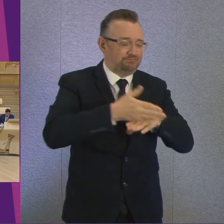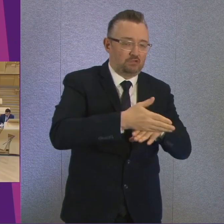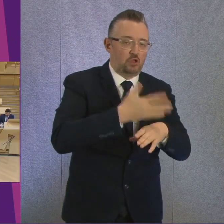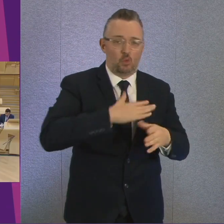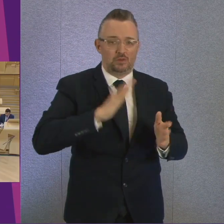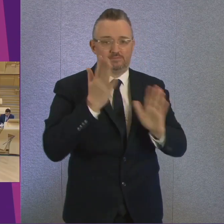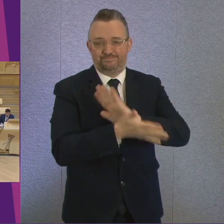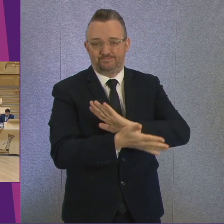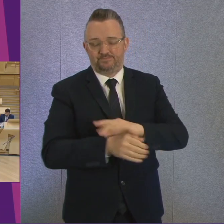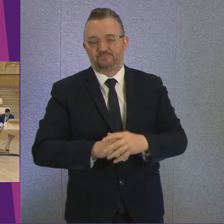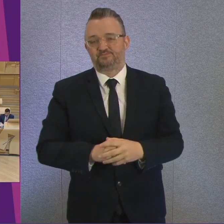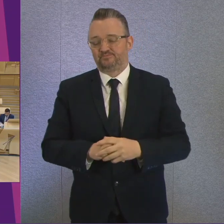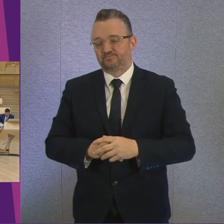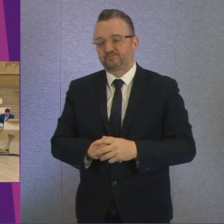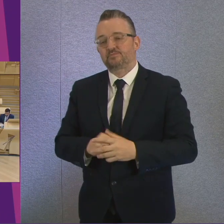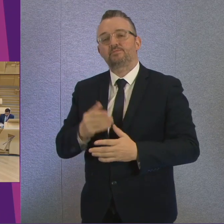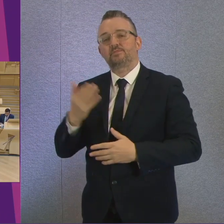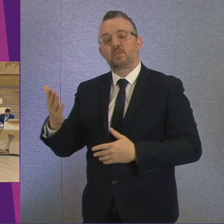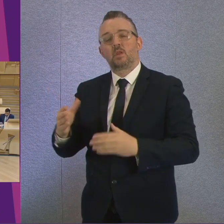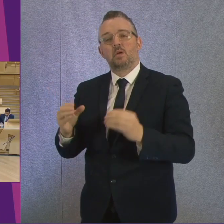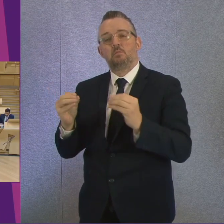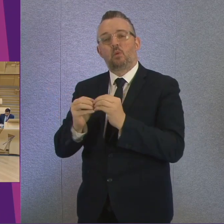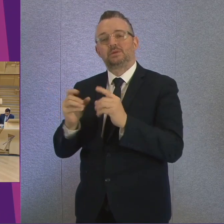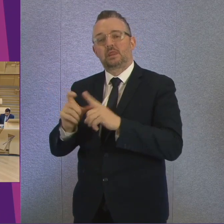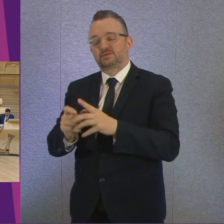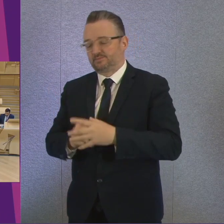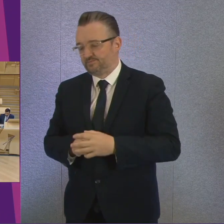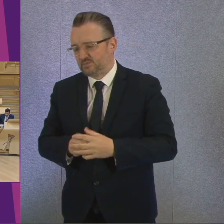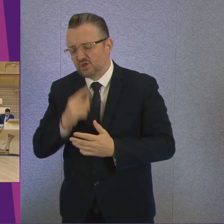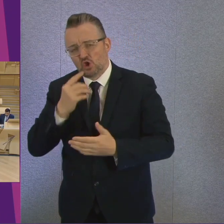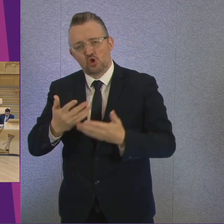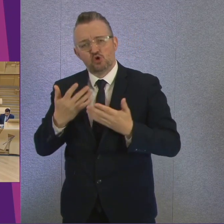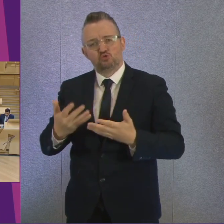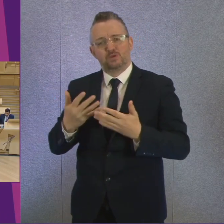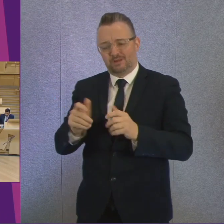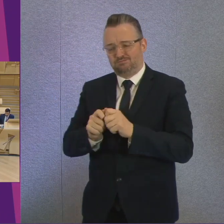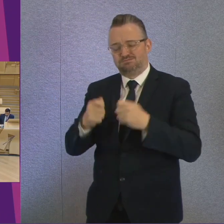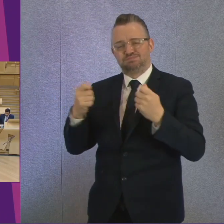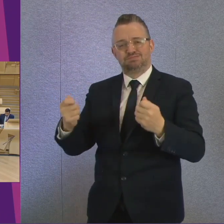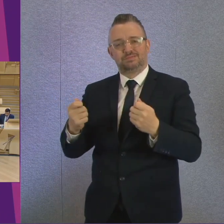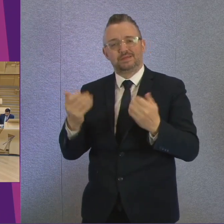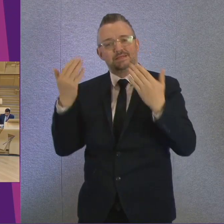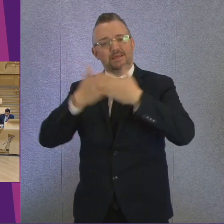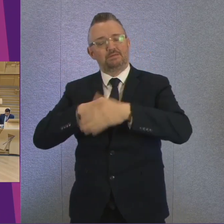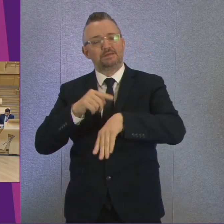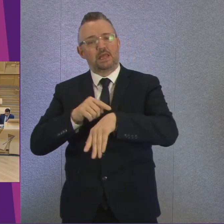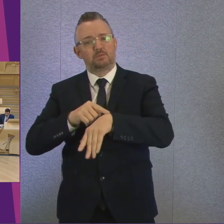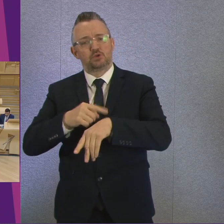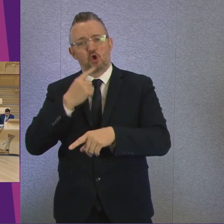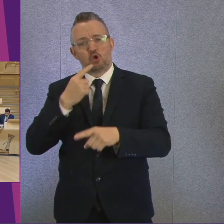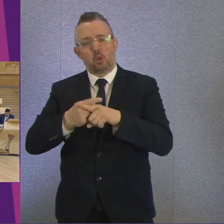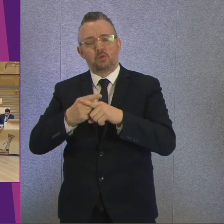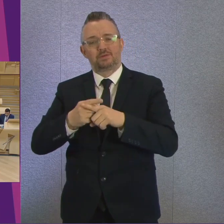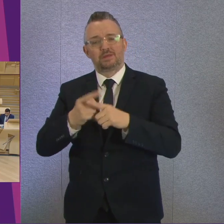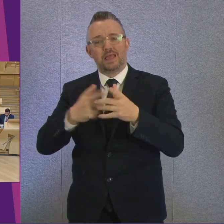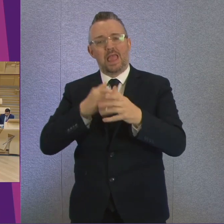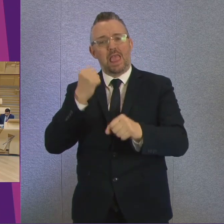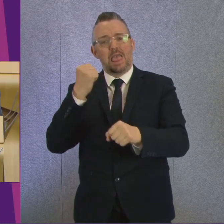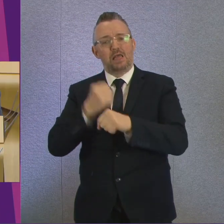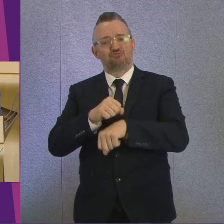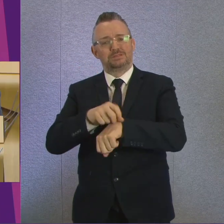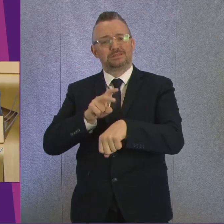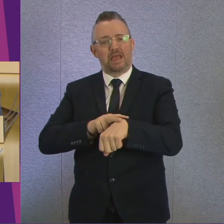Doris. Cabinet Secretary, today's Evening Times raised concerns about agency staff in care homes being moved across the care home estate and potentially increasing the